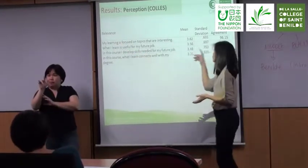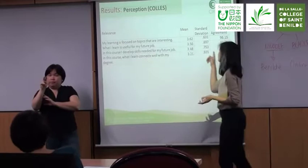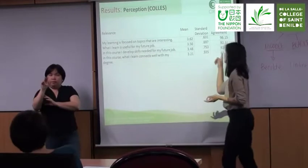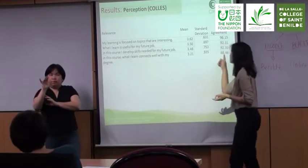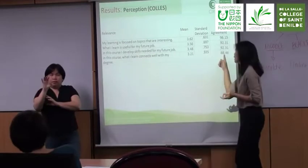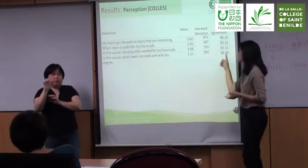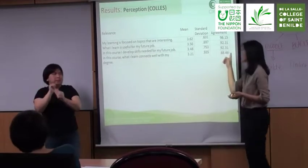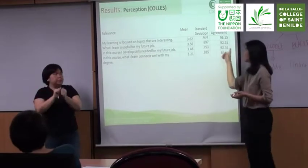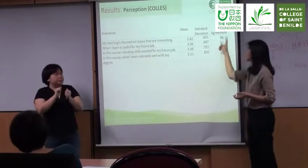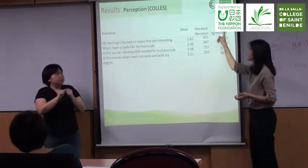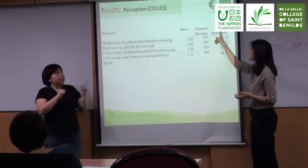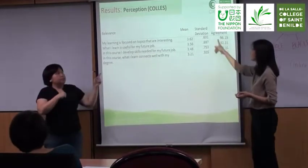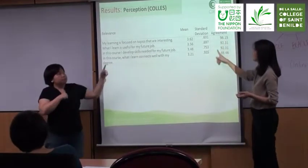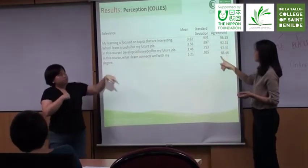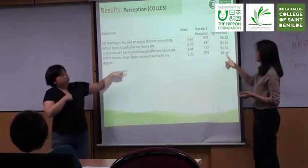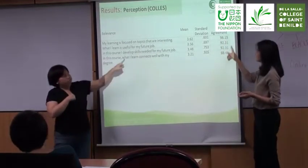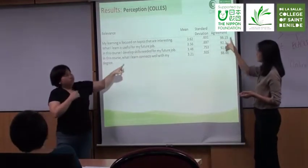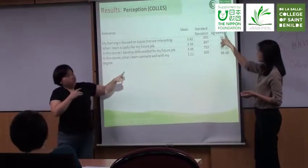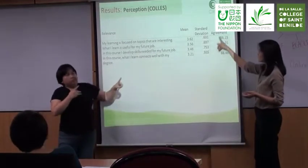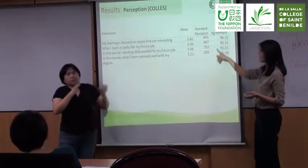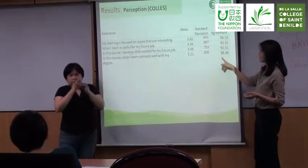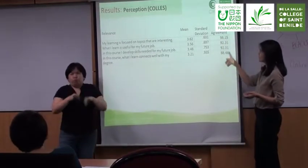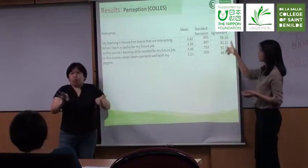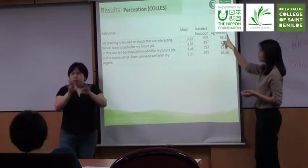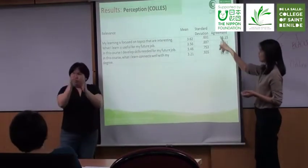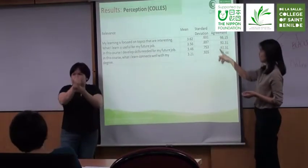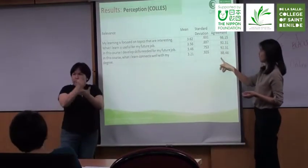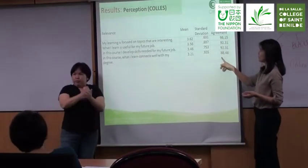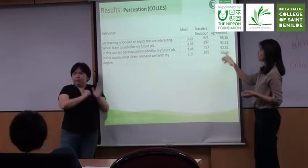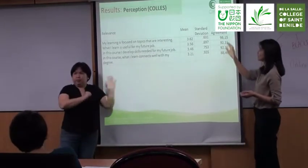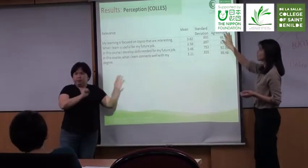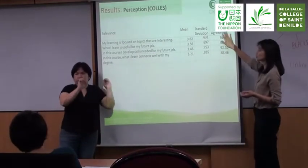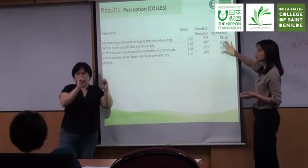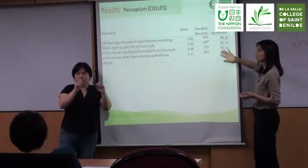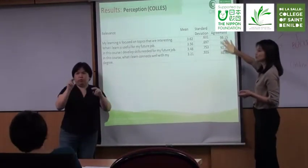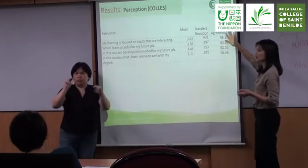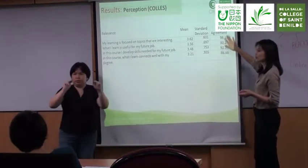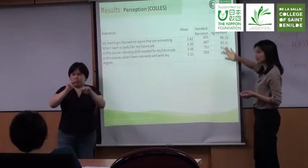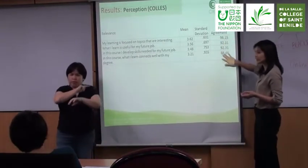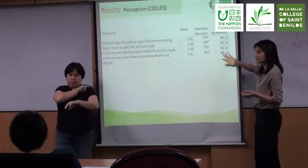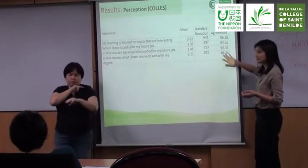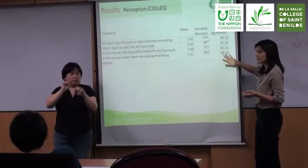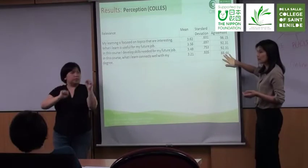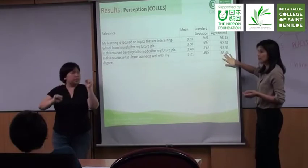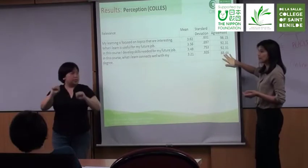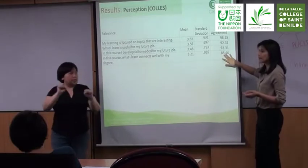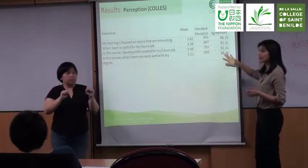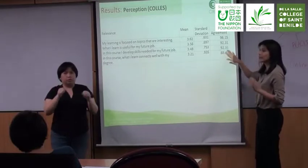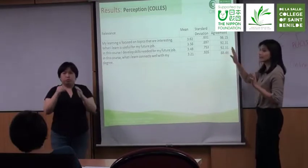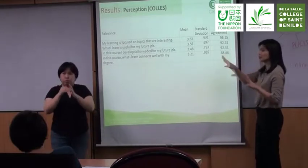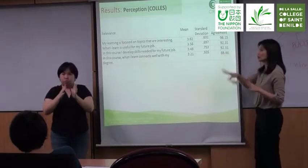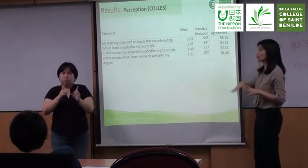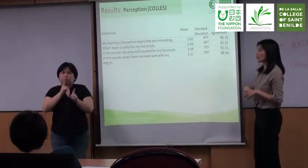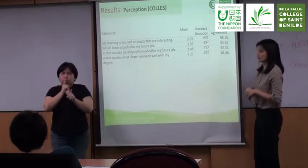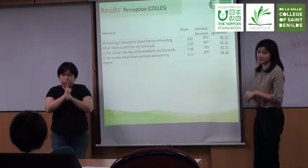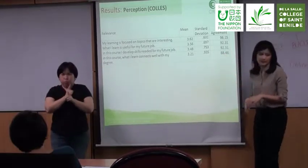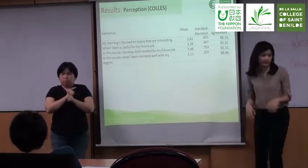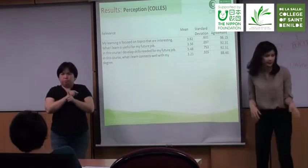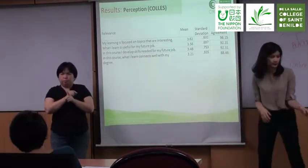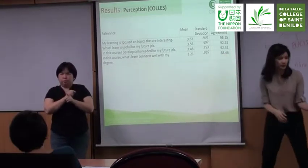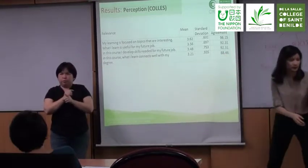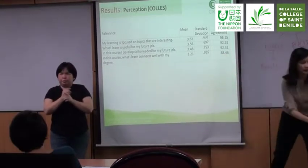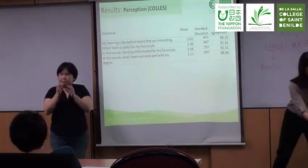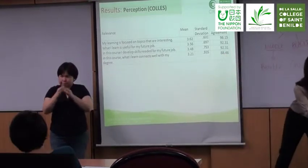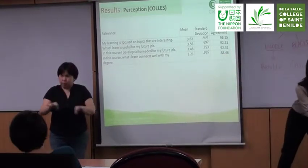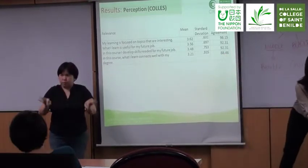relevant as shown by their agreement. So, this is the percentage of agreement or the students who agree na relevant yung